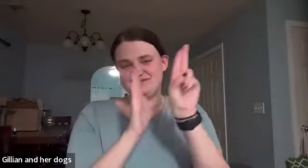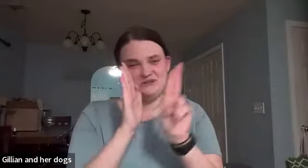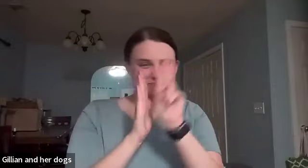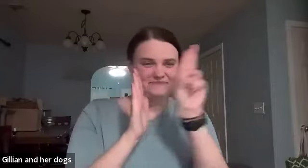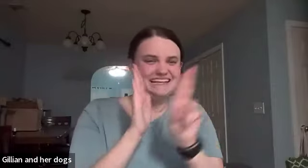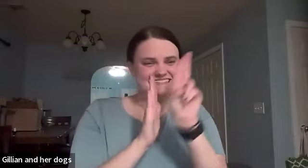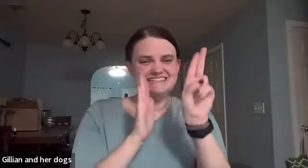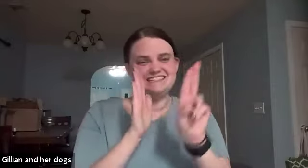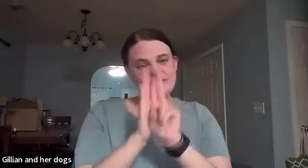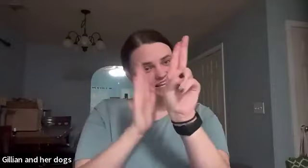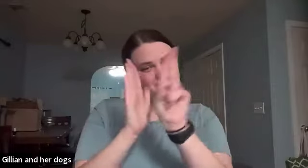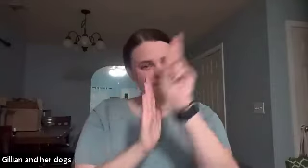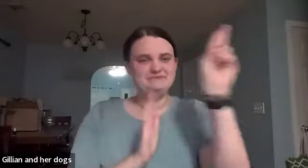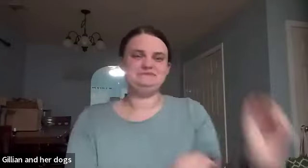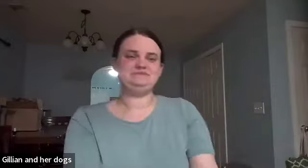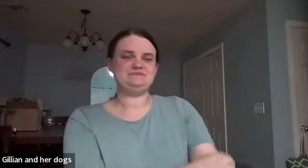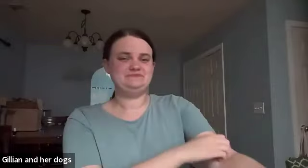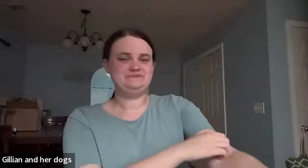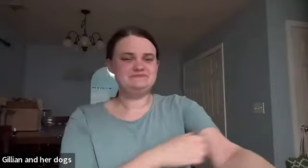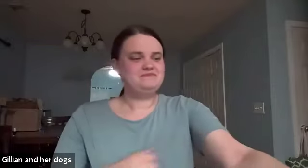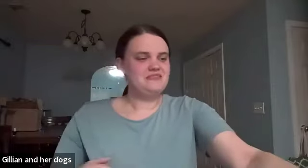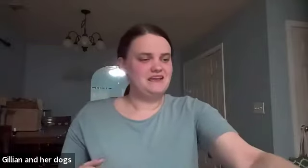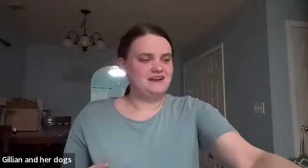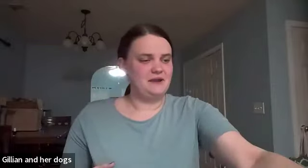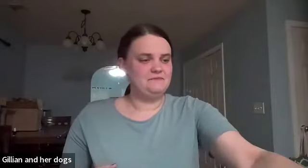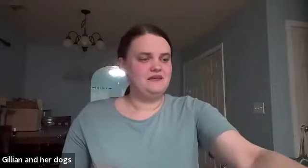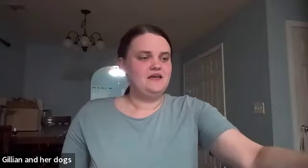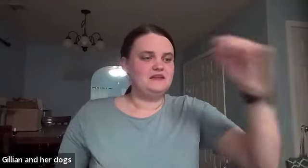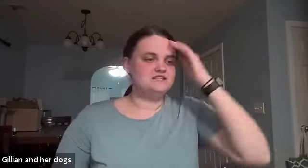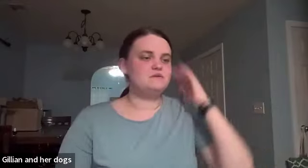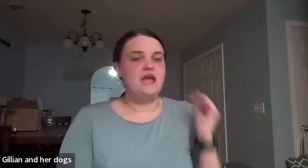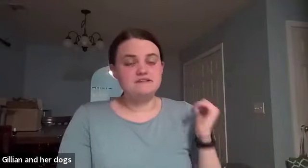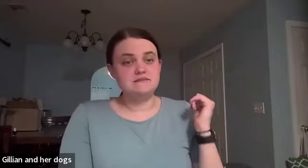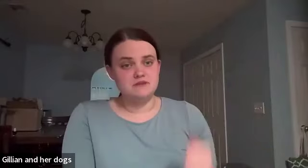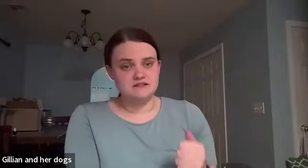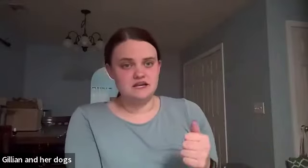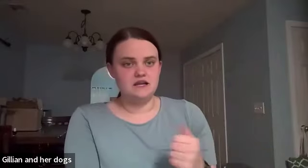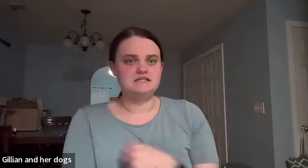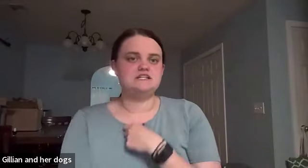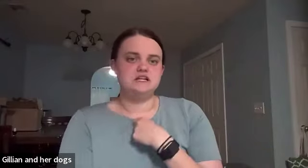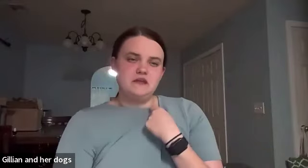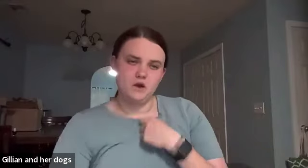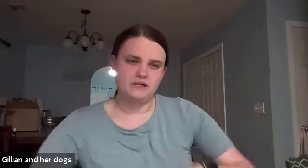think it's very cool. So there's Huntsville. Okay, the next one we have is the military / like the